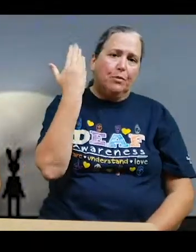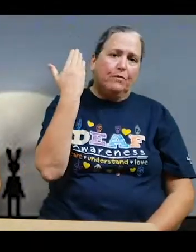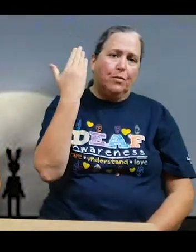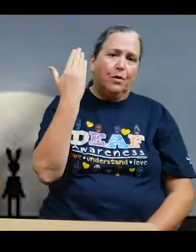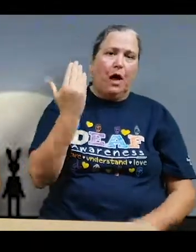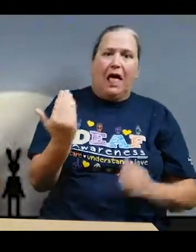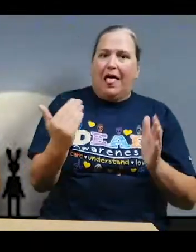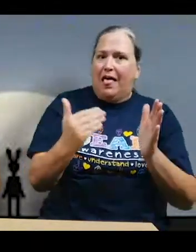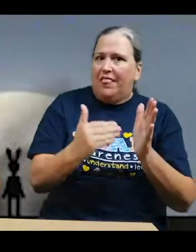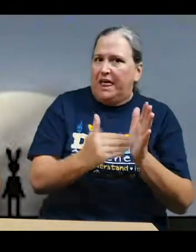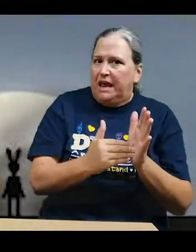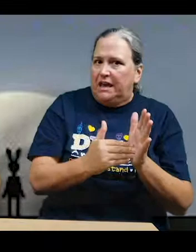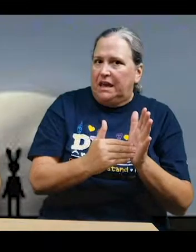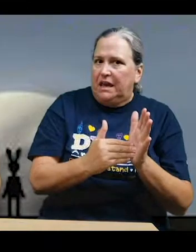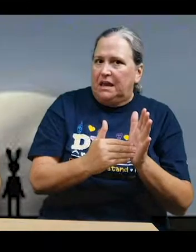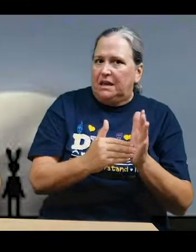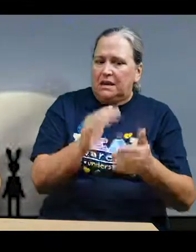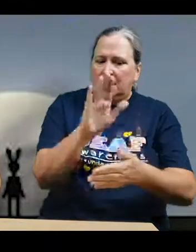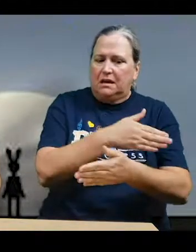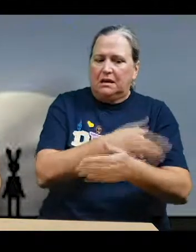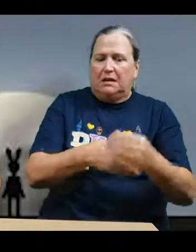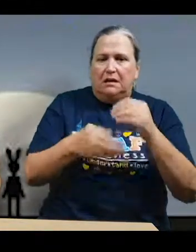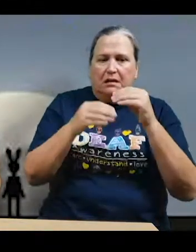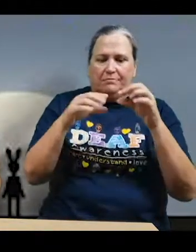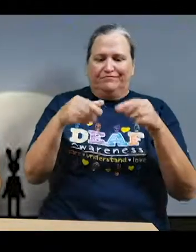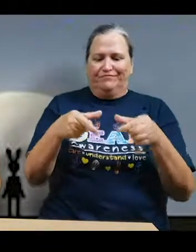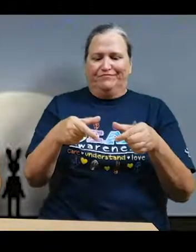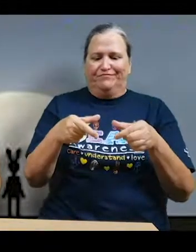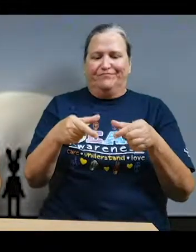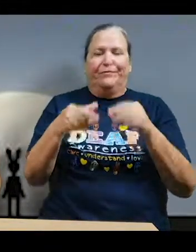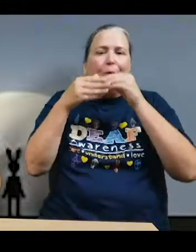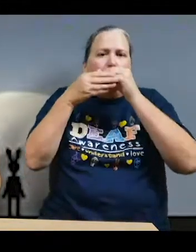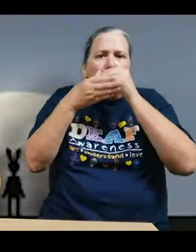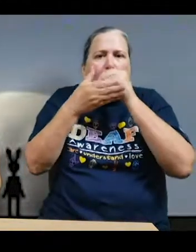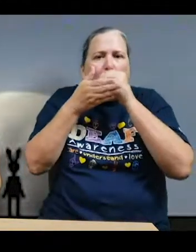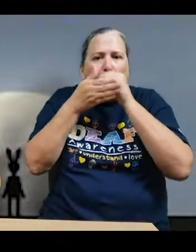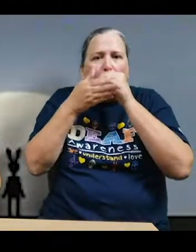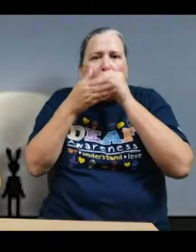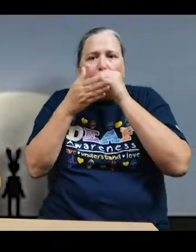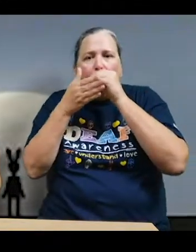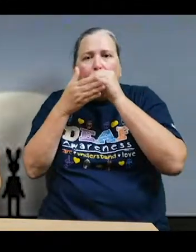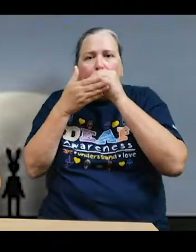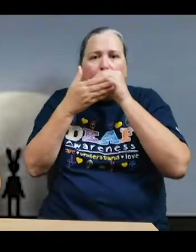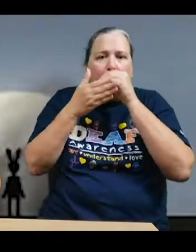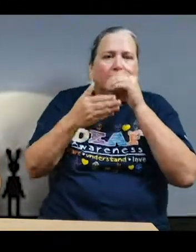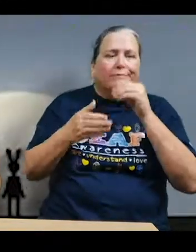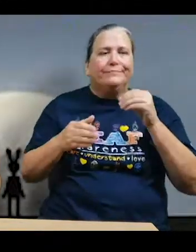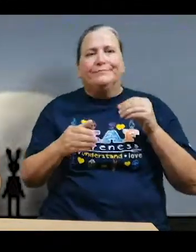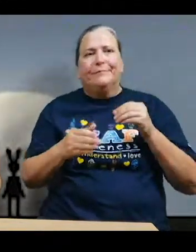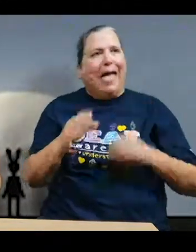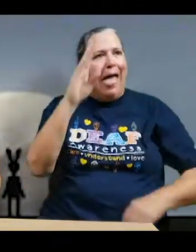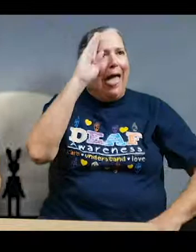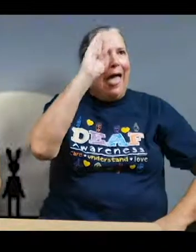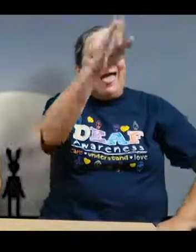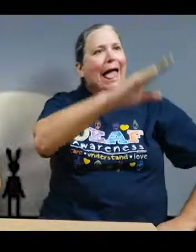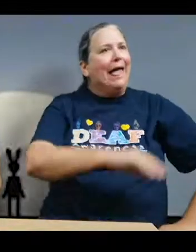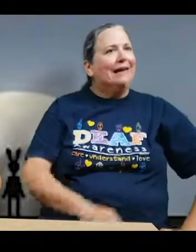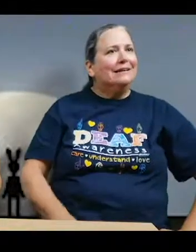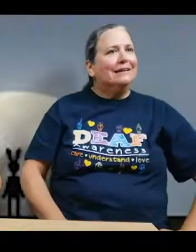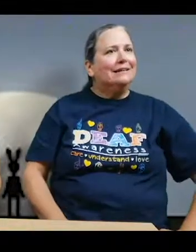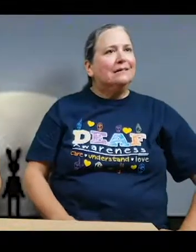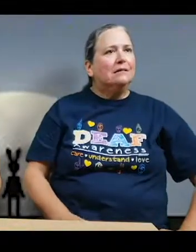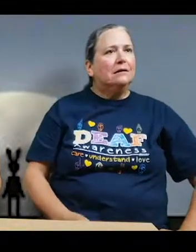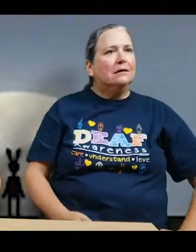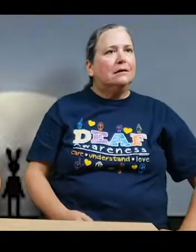the hum of a harmonica. Bryce stepped out of the shadows. "Hey," he said to Edward. He wiped